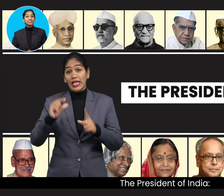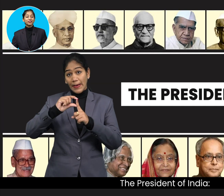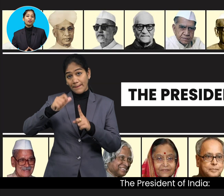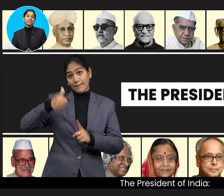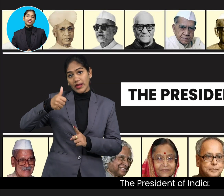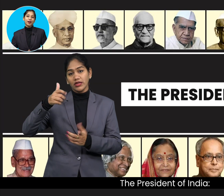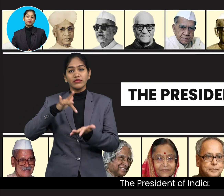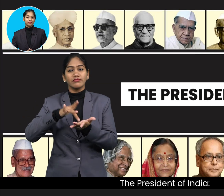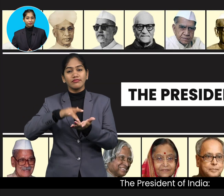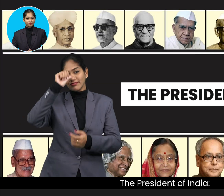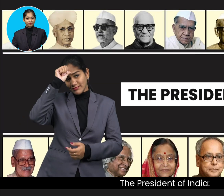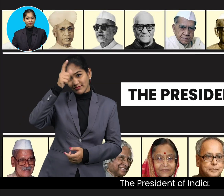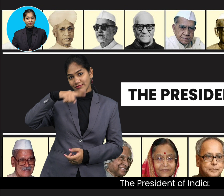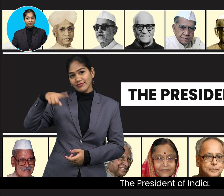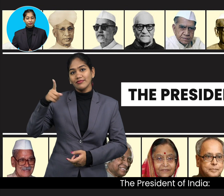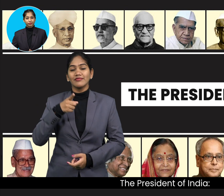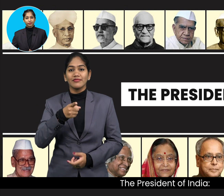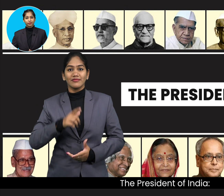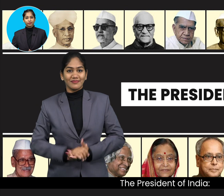The President of India.